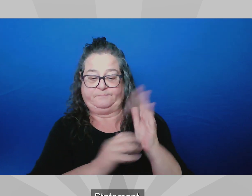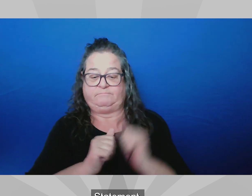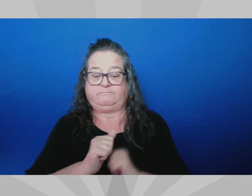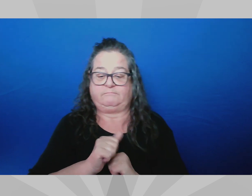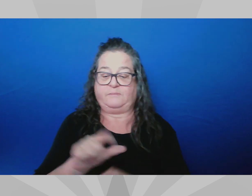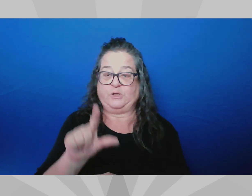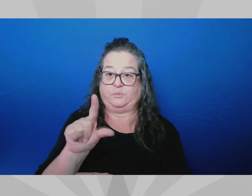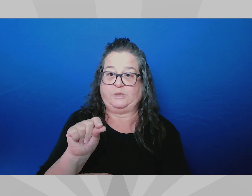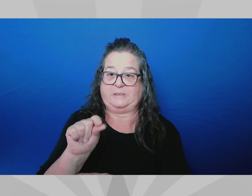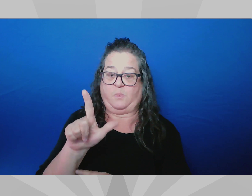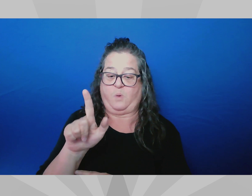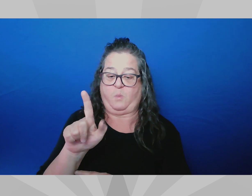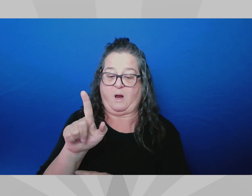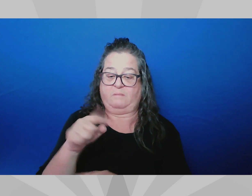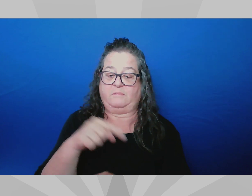Statement.